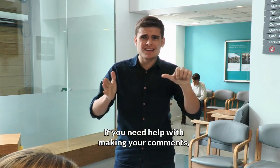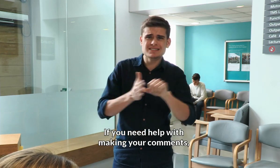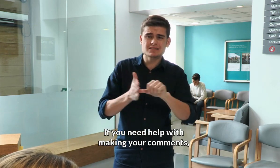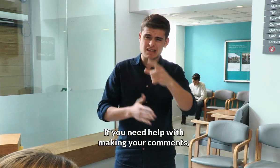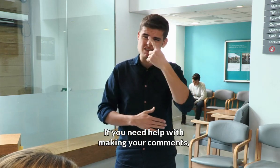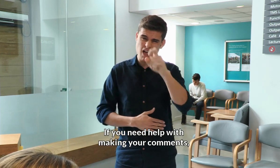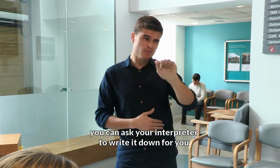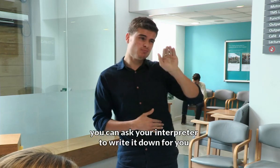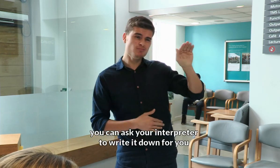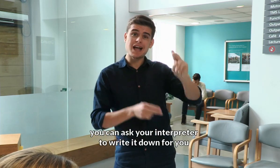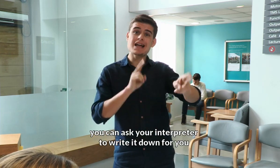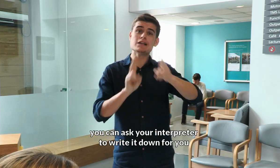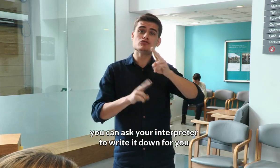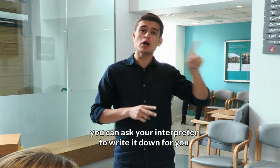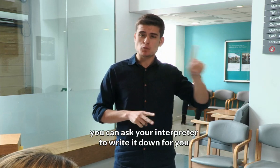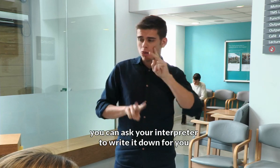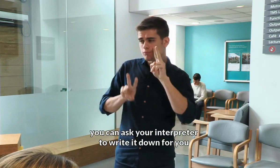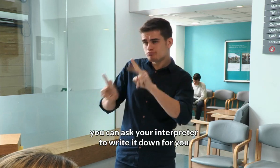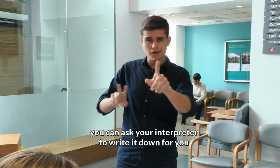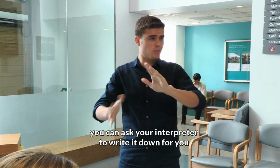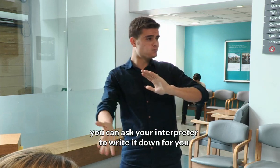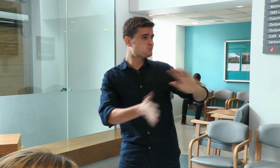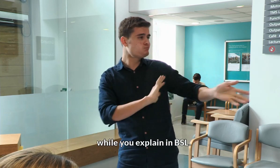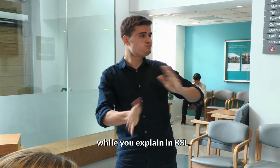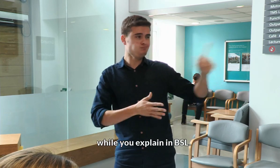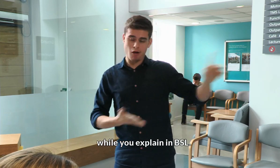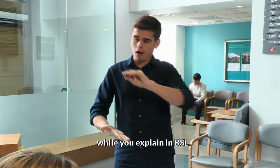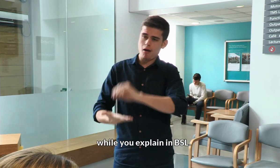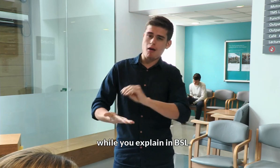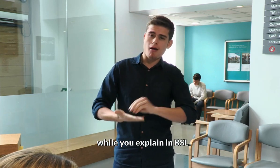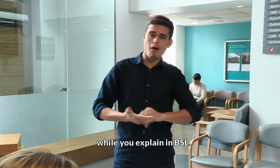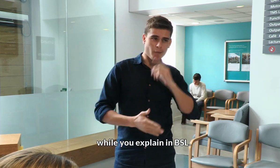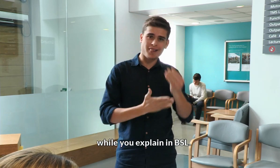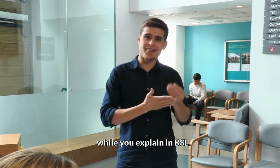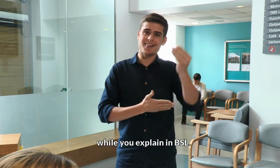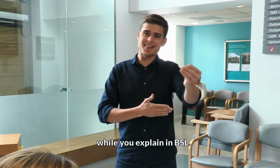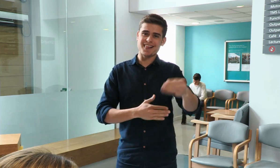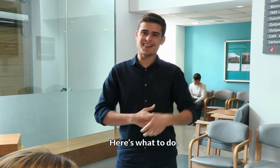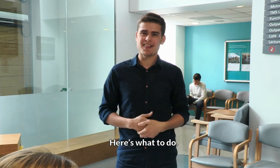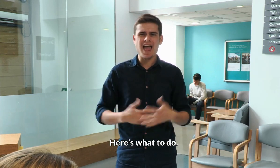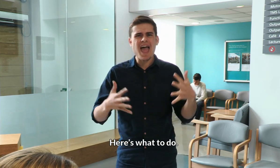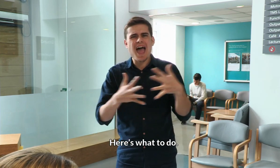your comments, you can ask your interpreter to write it down for you while you explain in BSL. Here's what to